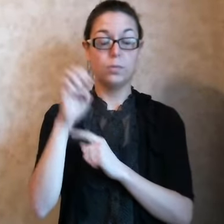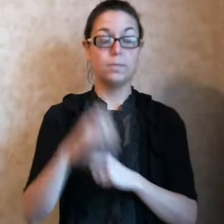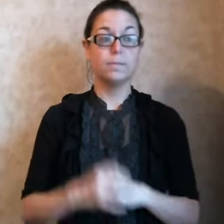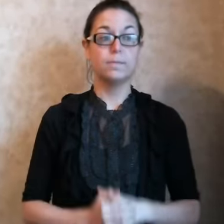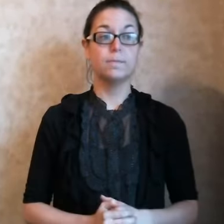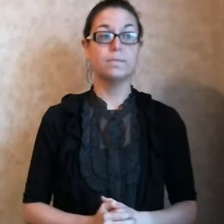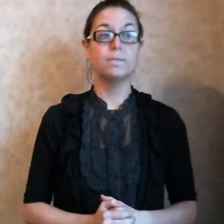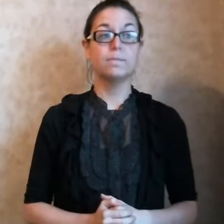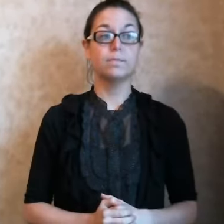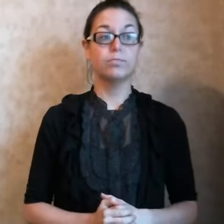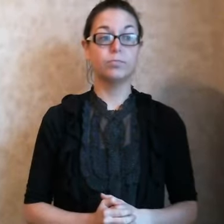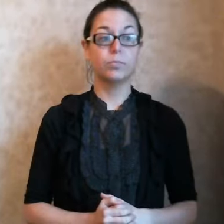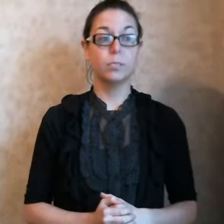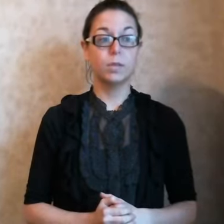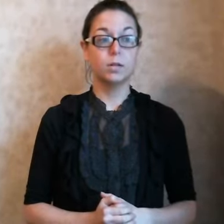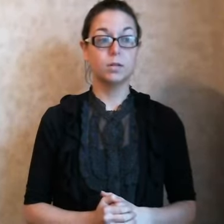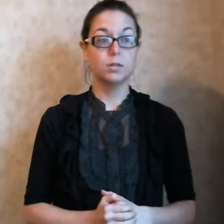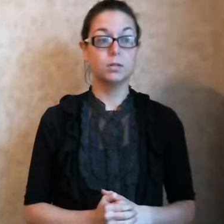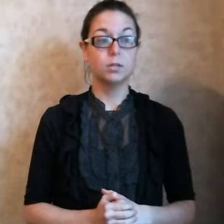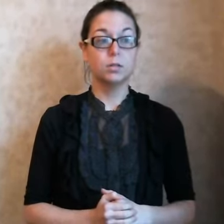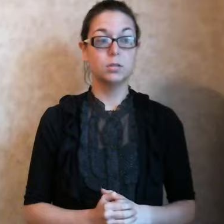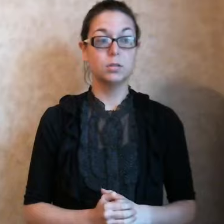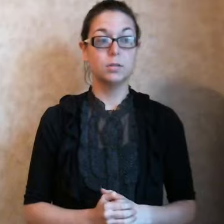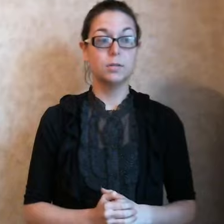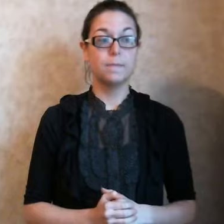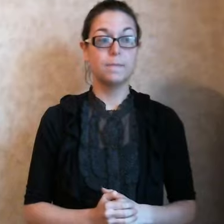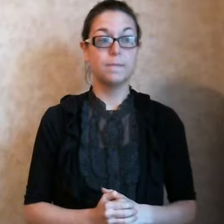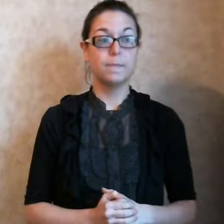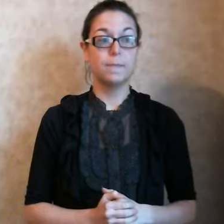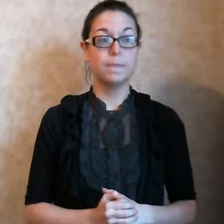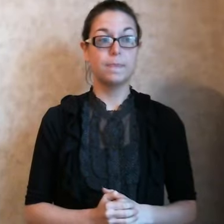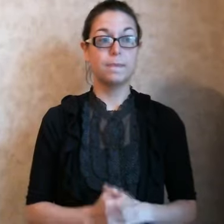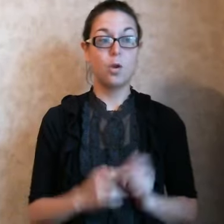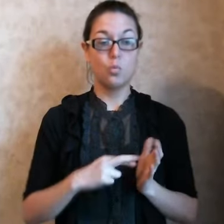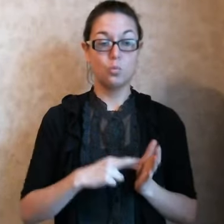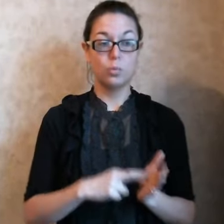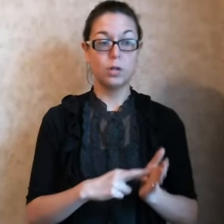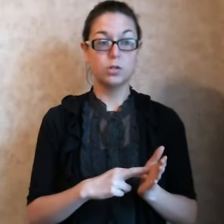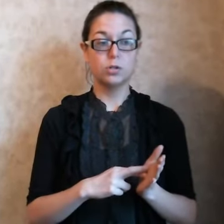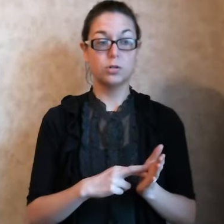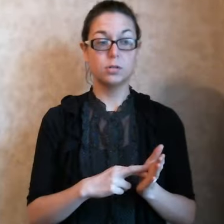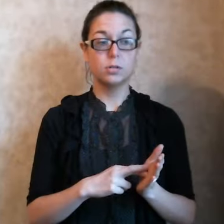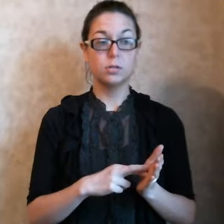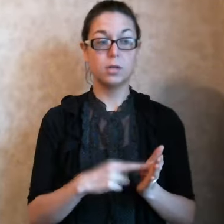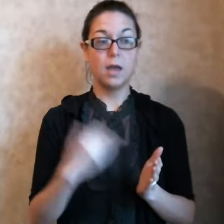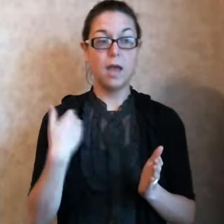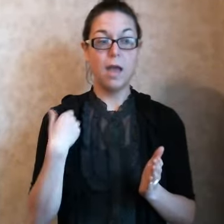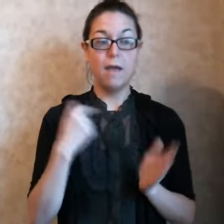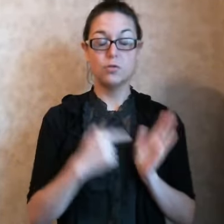The research has shown that cued speech helps to improve literacy